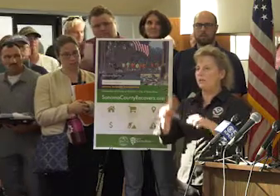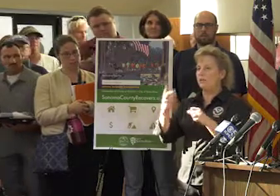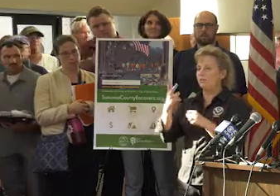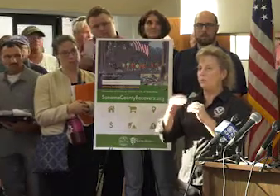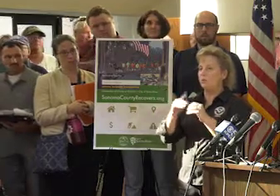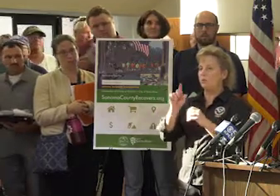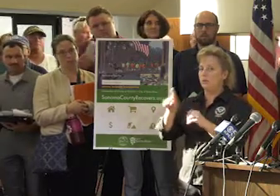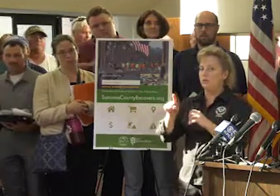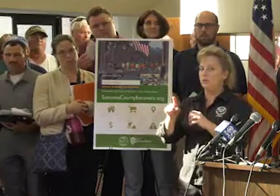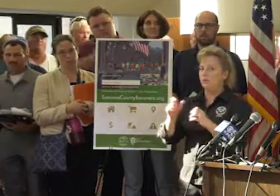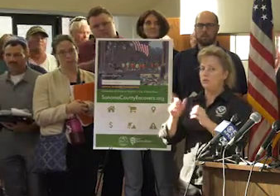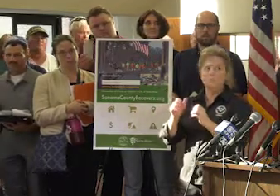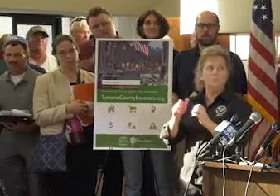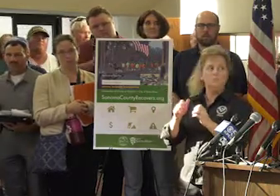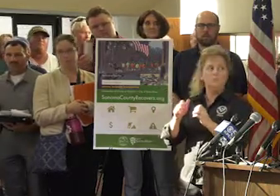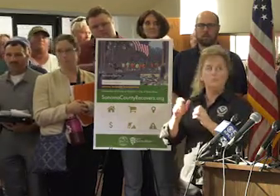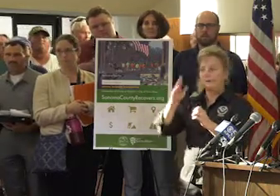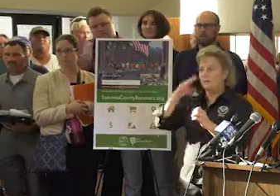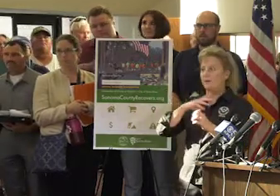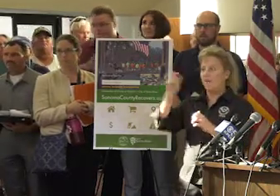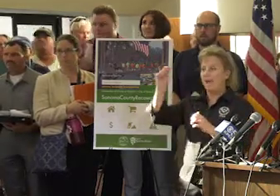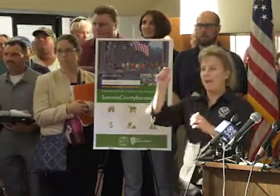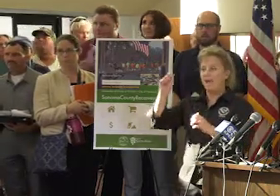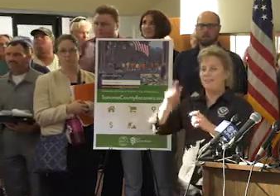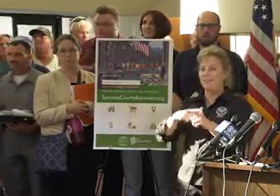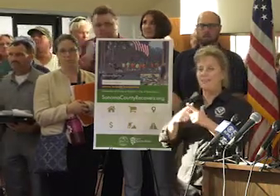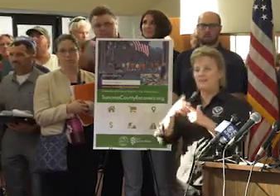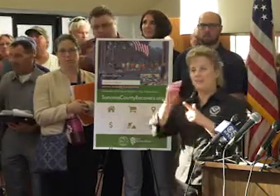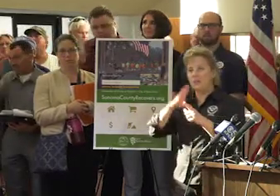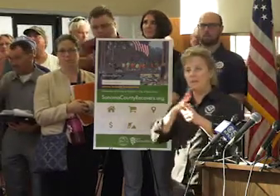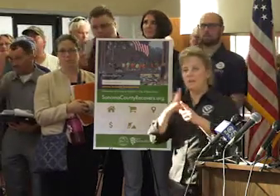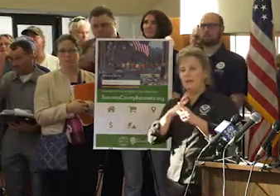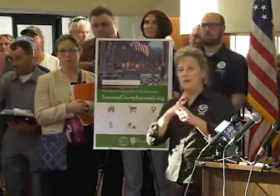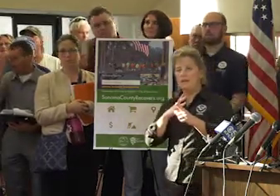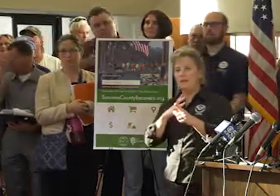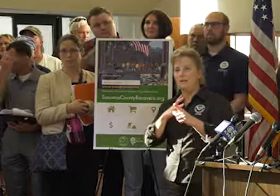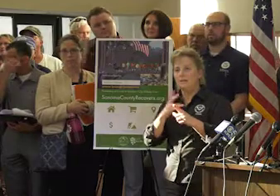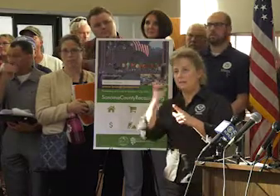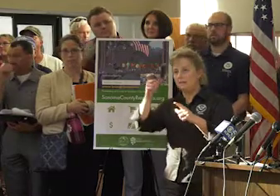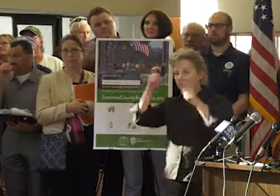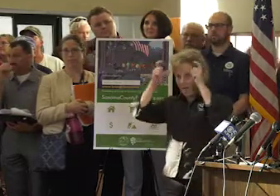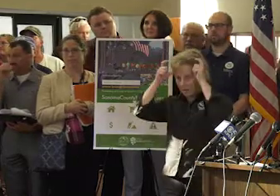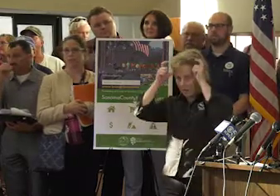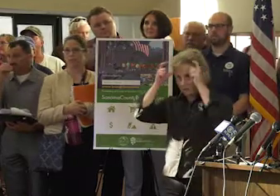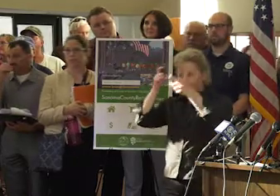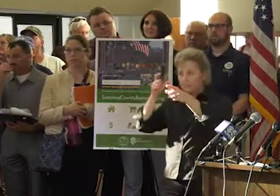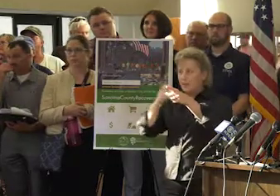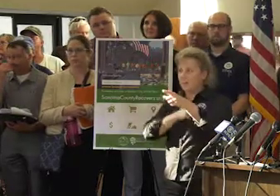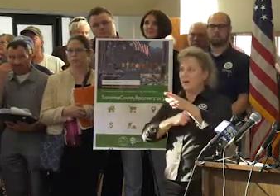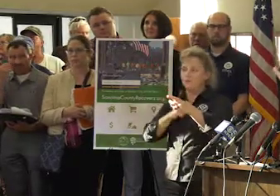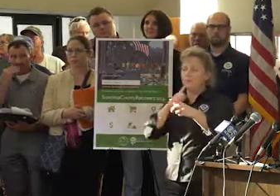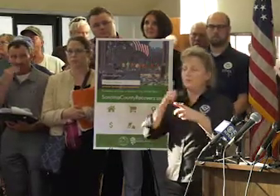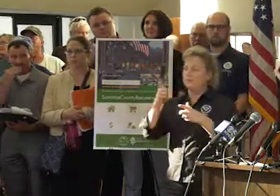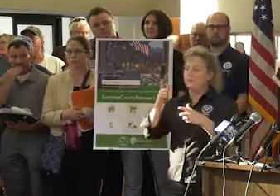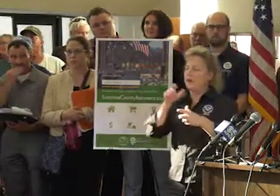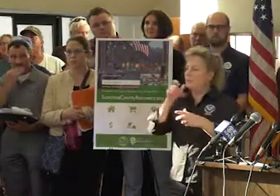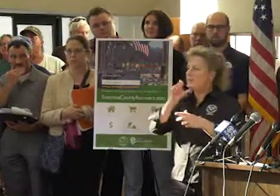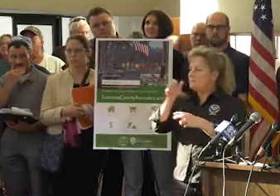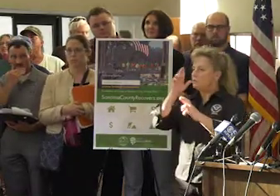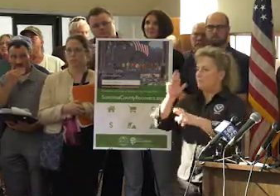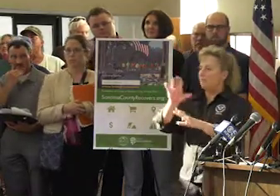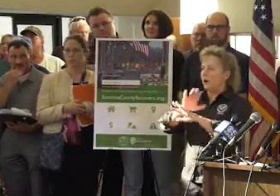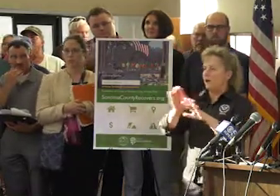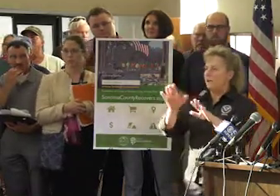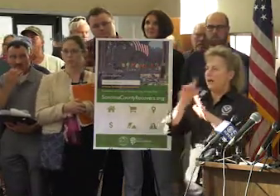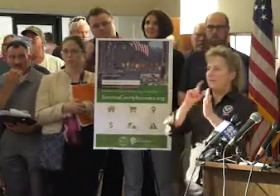more questions with the gentleman in the hat, and then we have another gentleman who, with the sunglasses on his hat, and I apologize, I'm not trying to be disrespectful